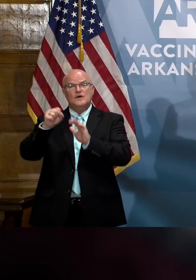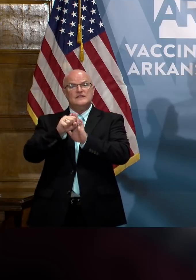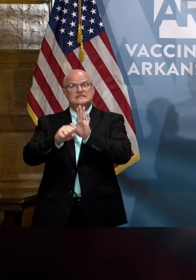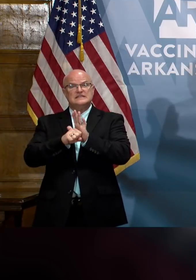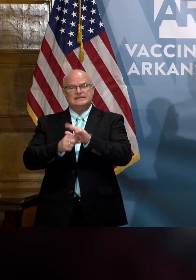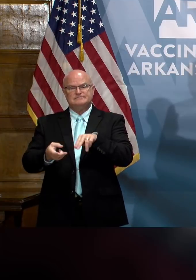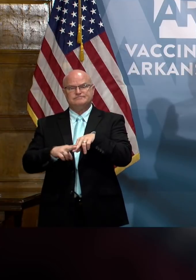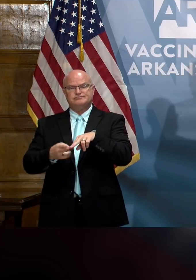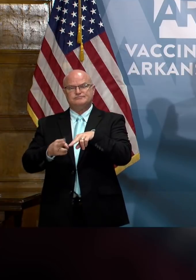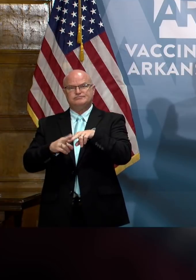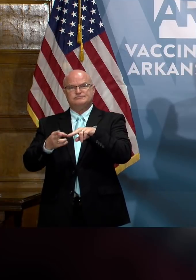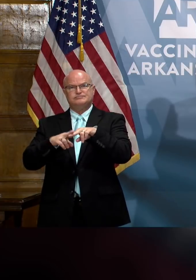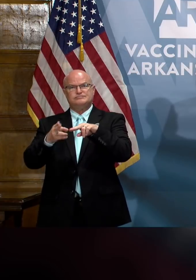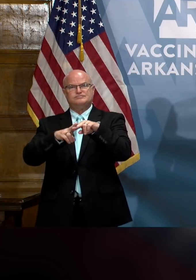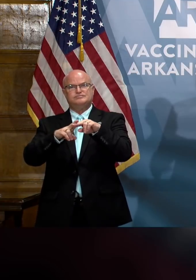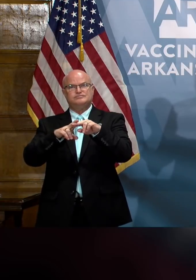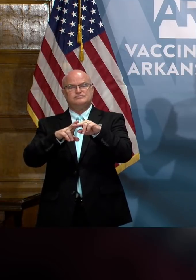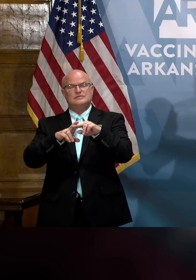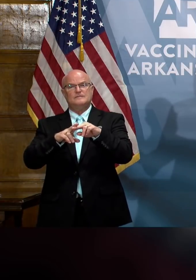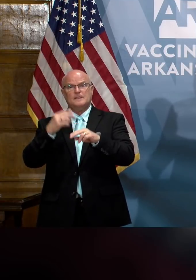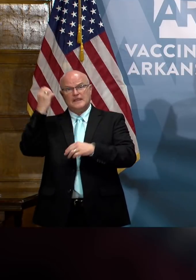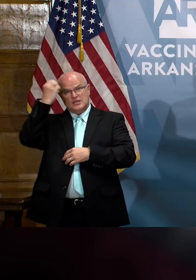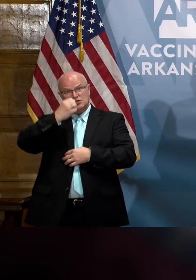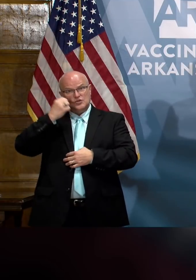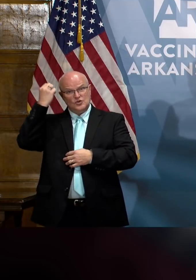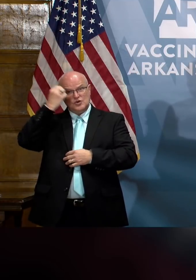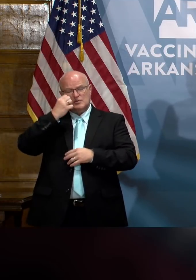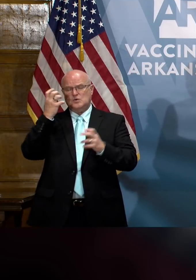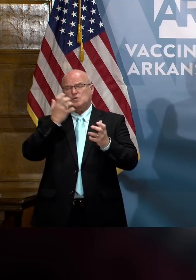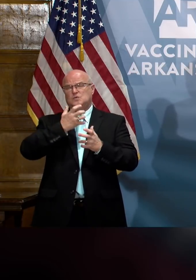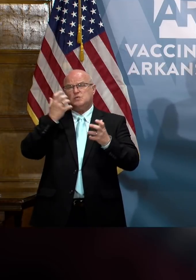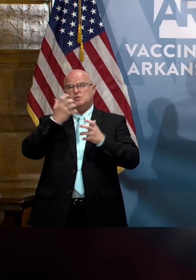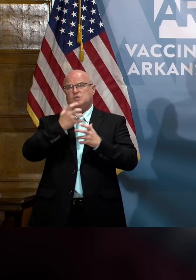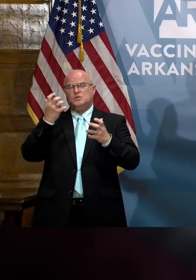are going up in their cases. You look at Europe, that has